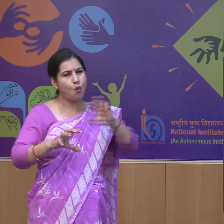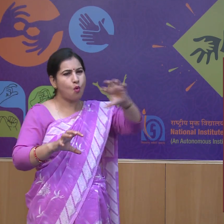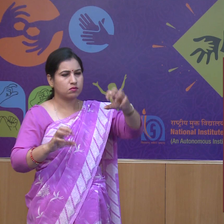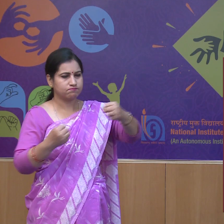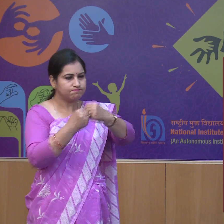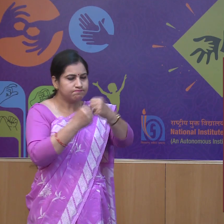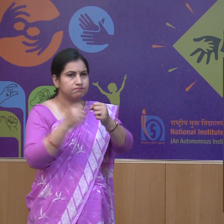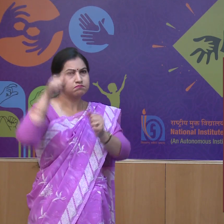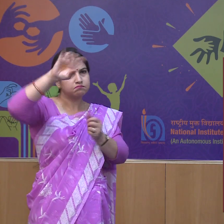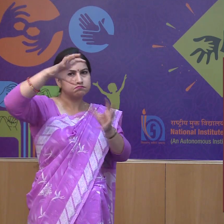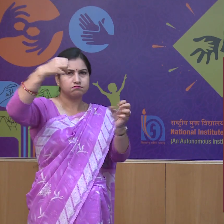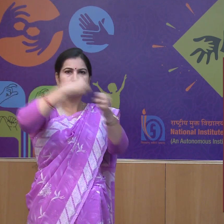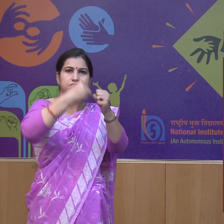with each other.